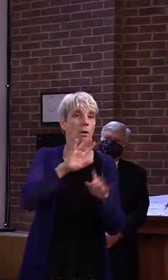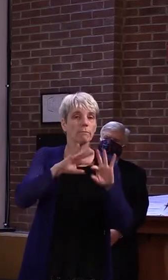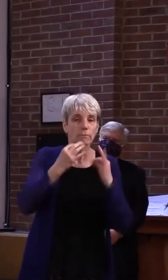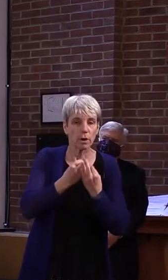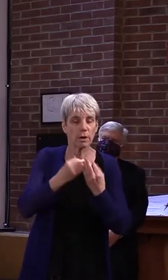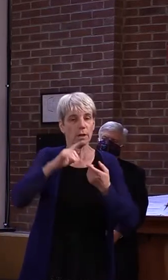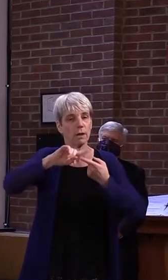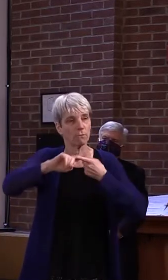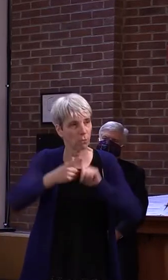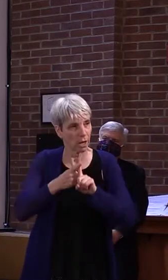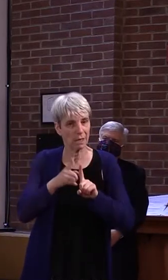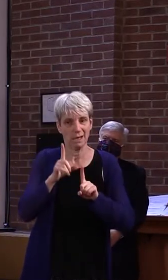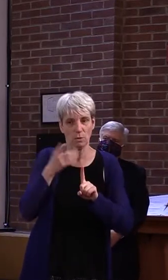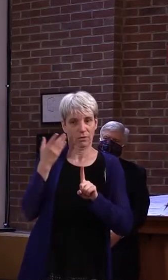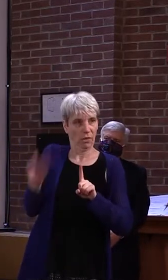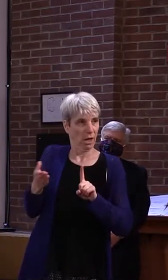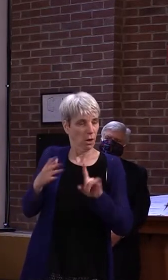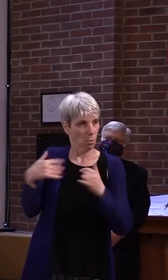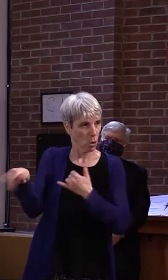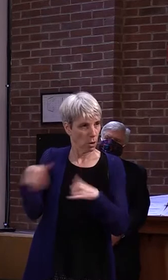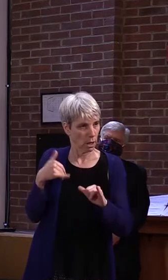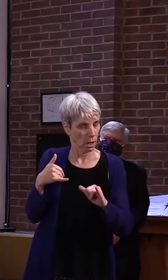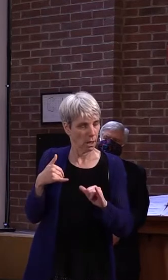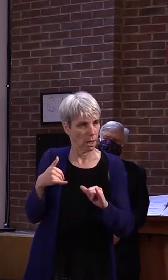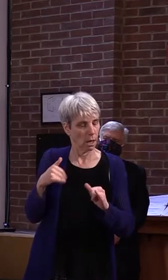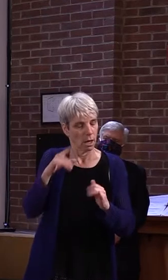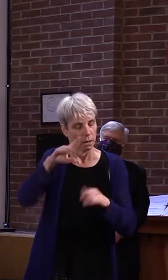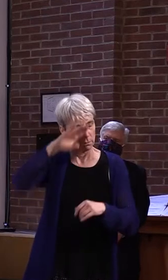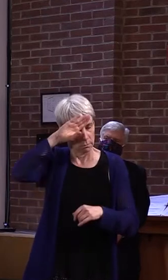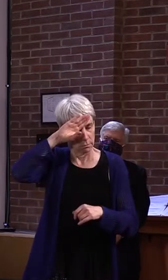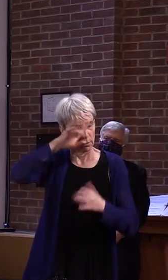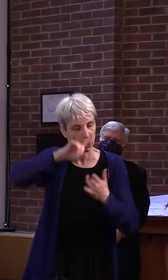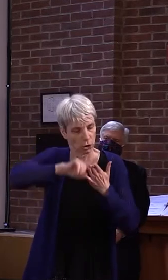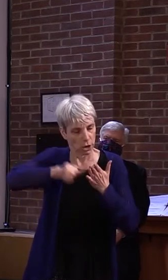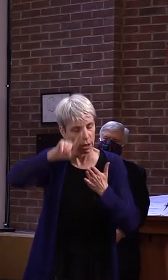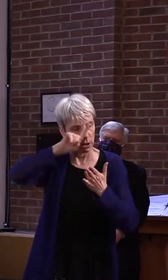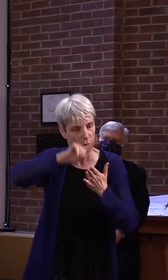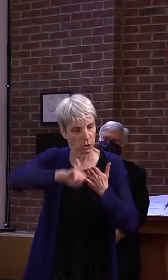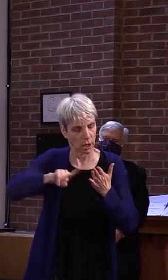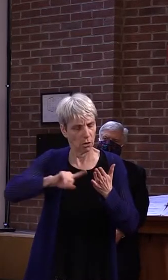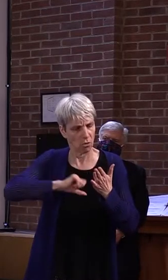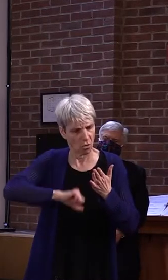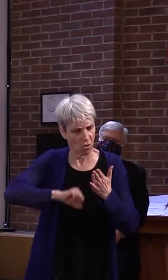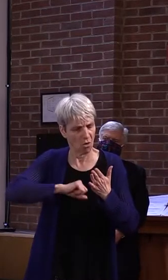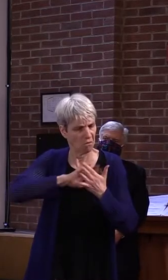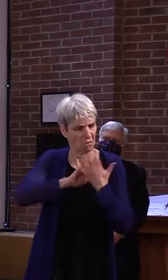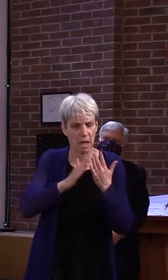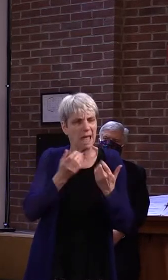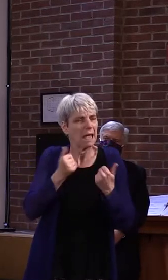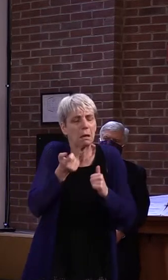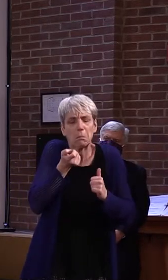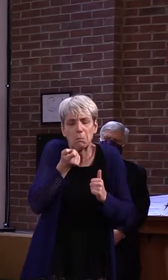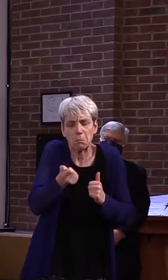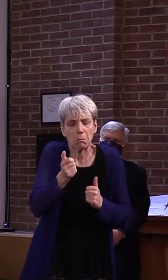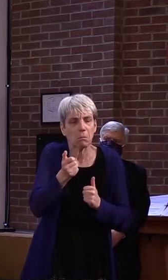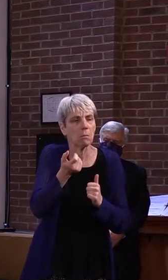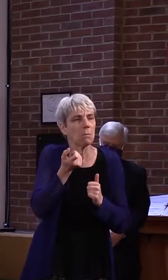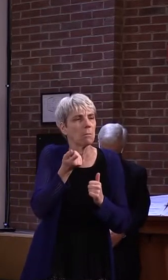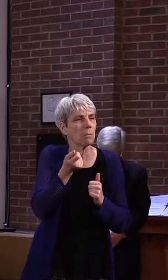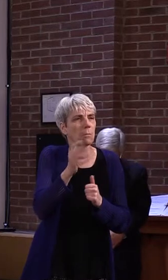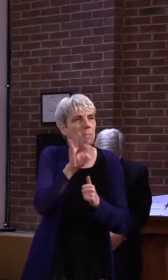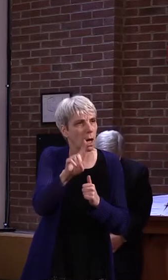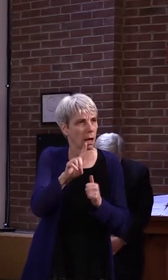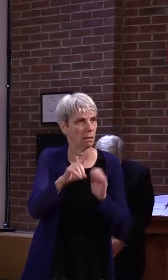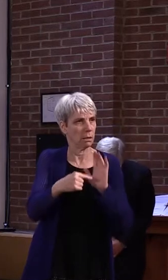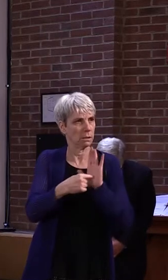monitor yourself for symptoms of COVID-19. If you have even mild symptoms, contact your healthcare provider to be tested.